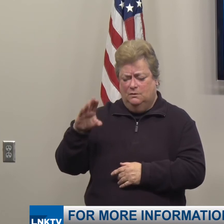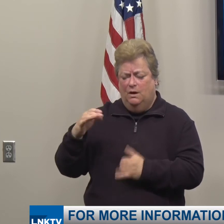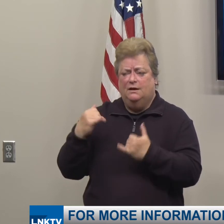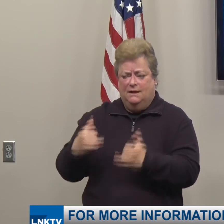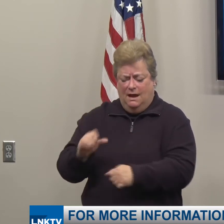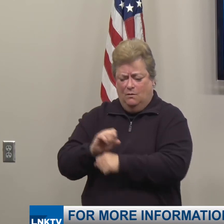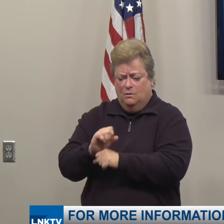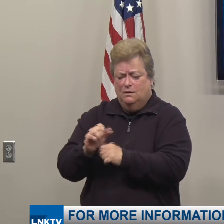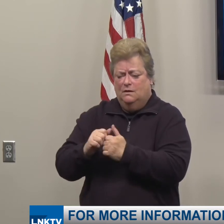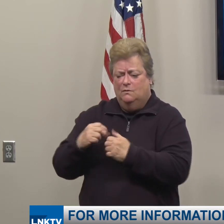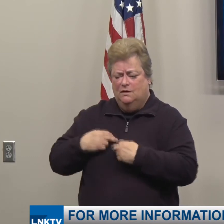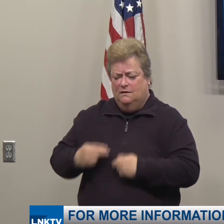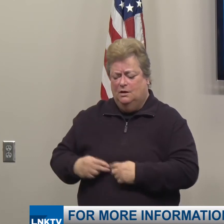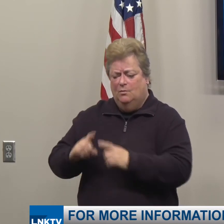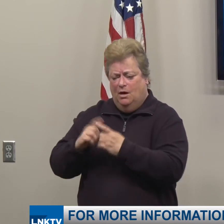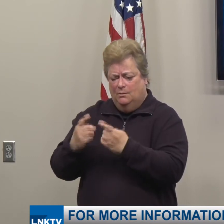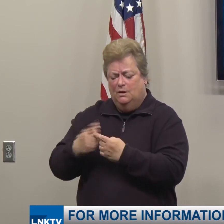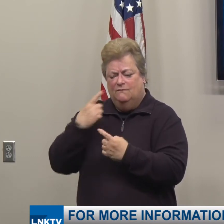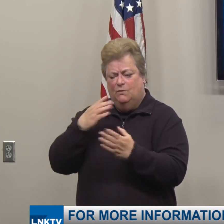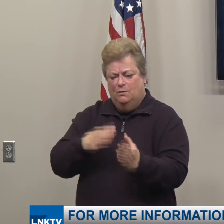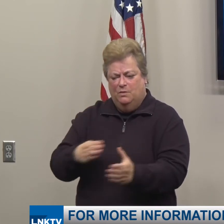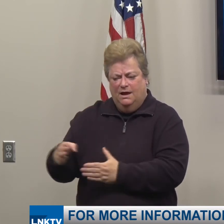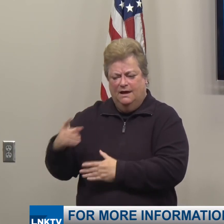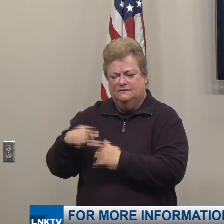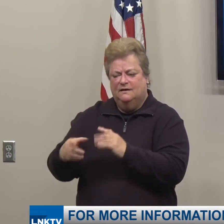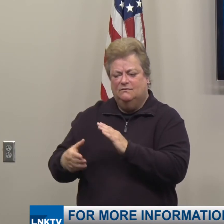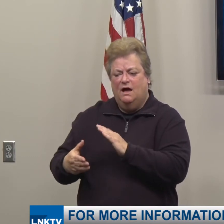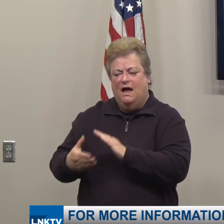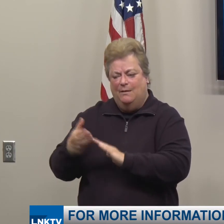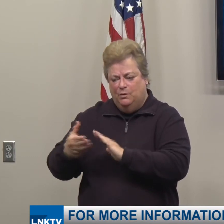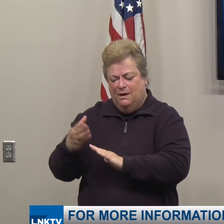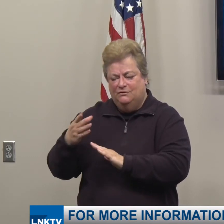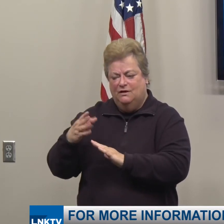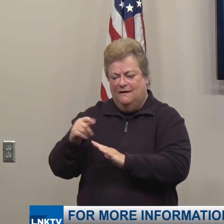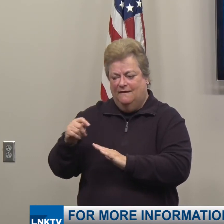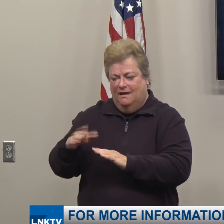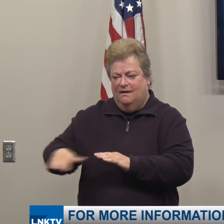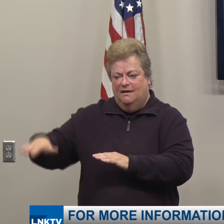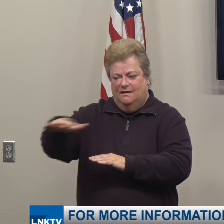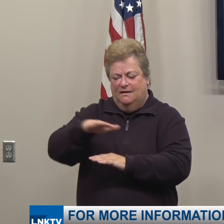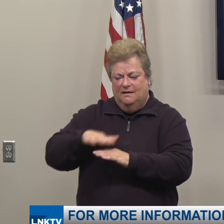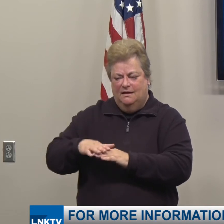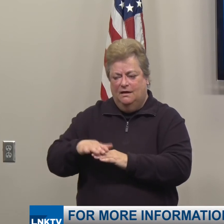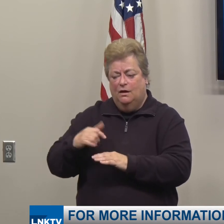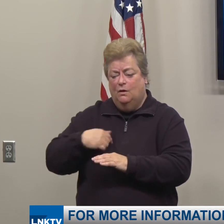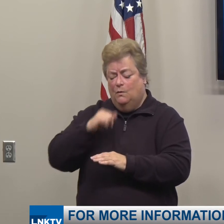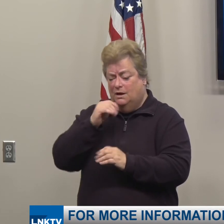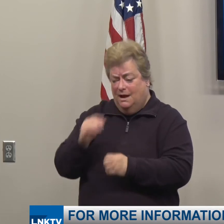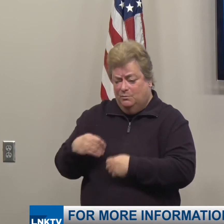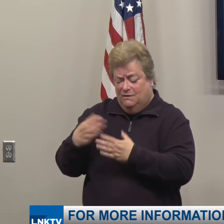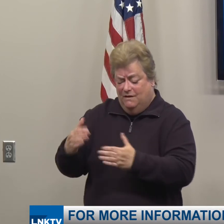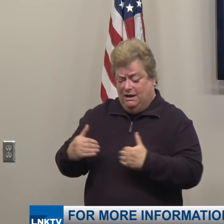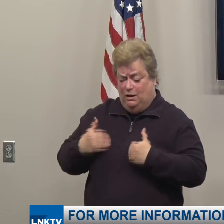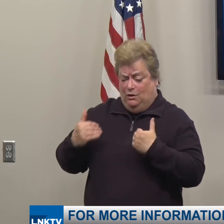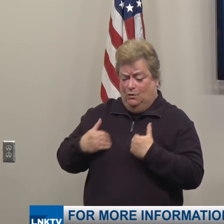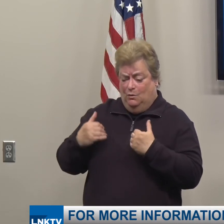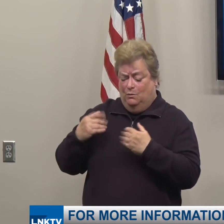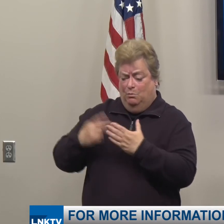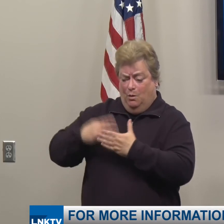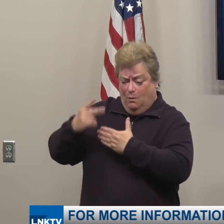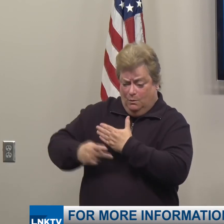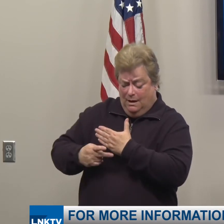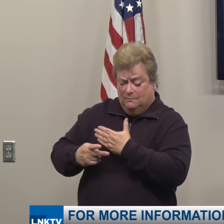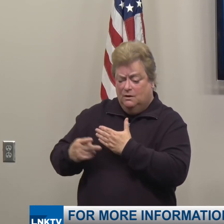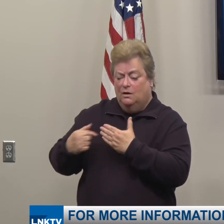with our health department on plans for the operation of ball fields, because while we do not provide youth programming in baseball and softball, we